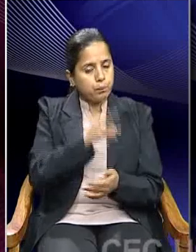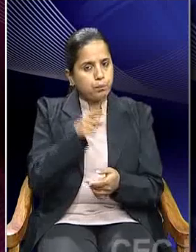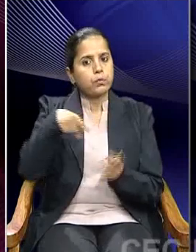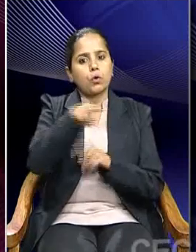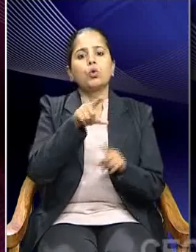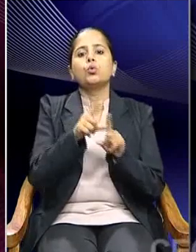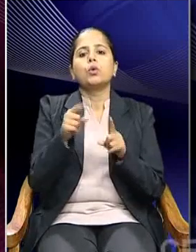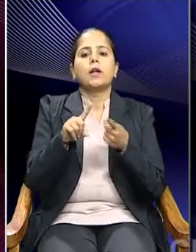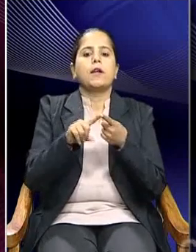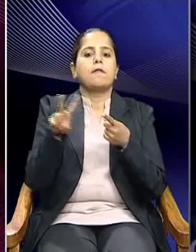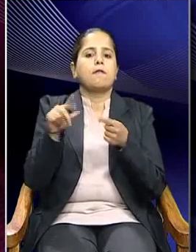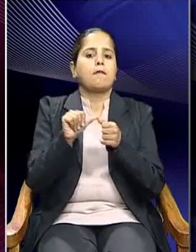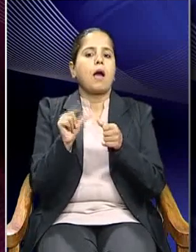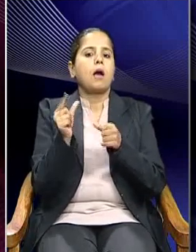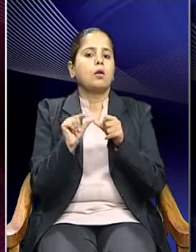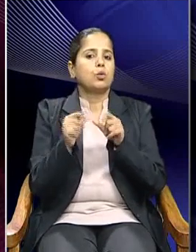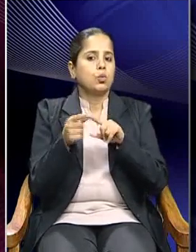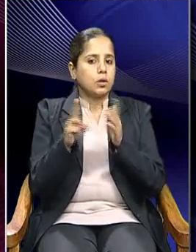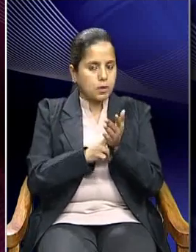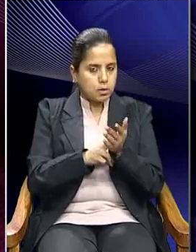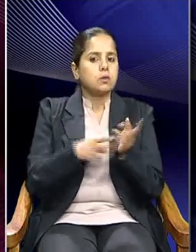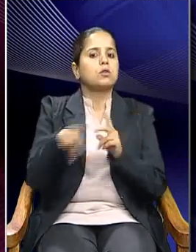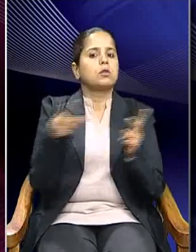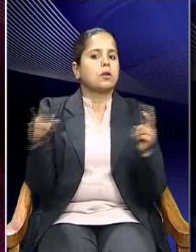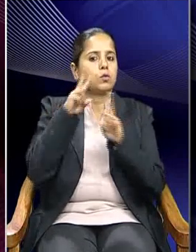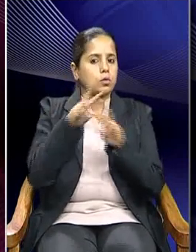a evaluative research. It is also used